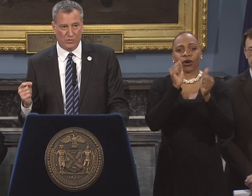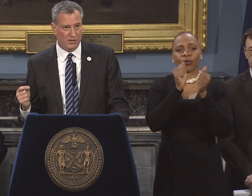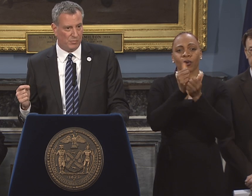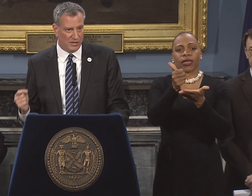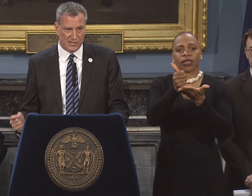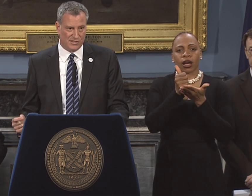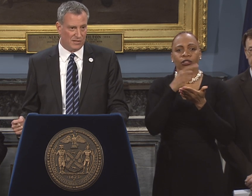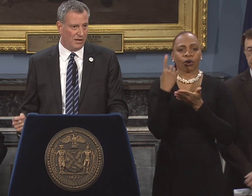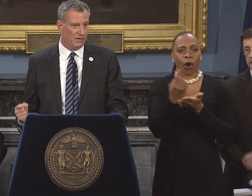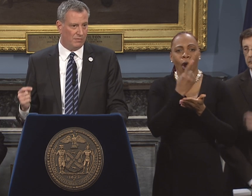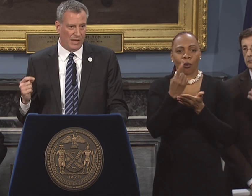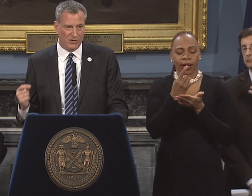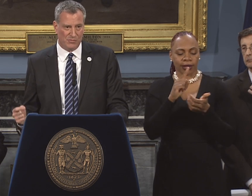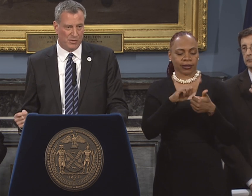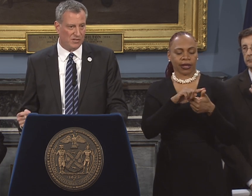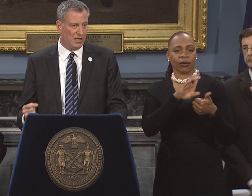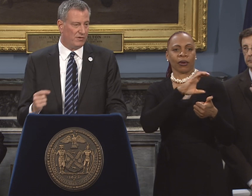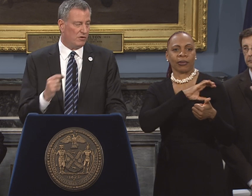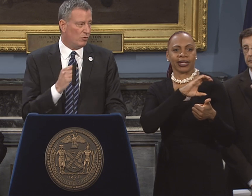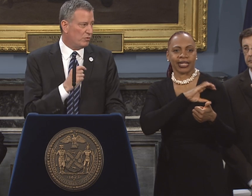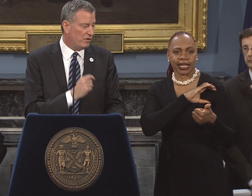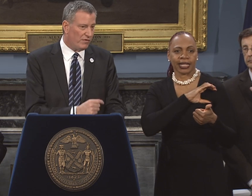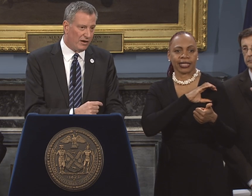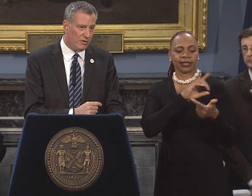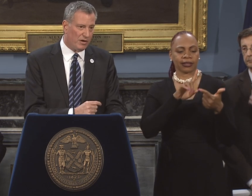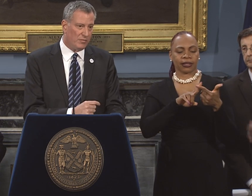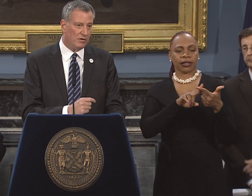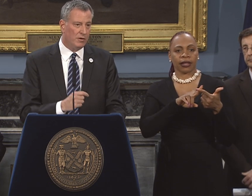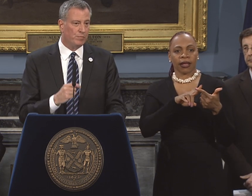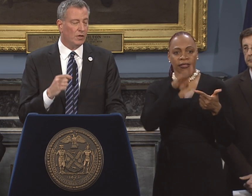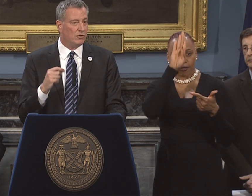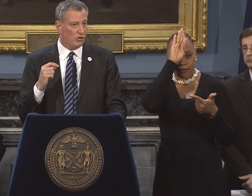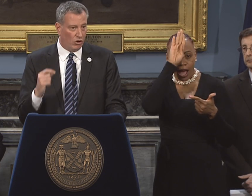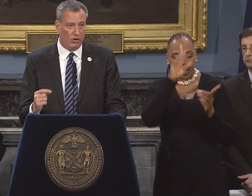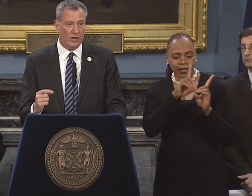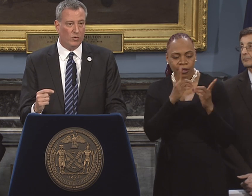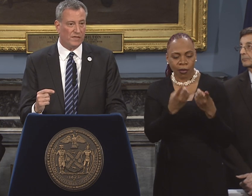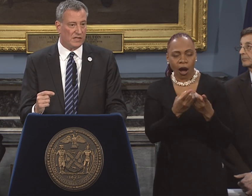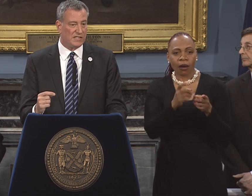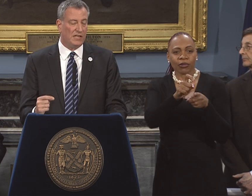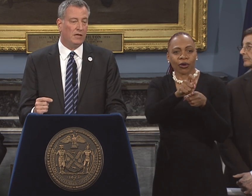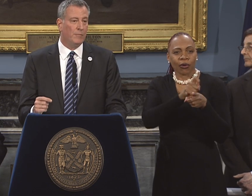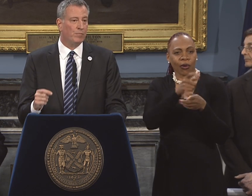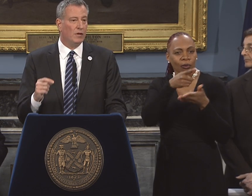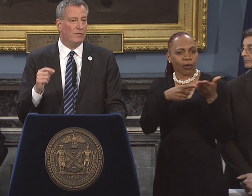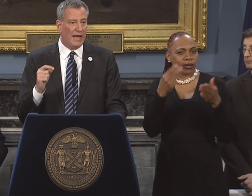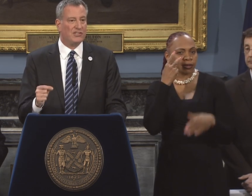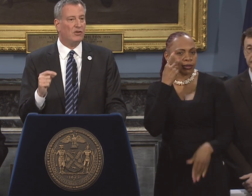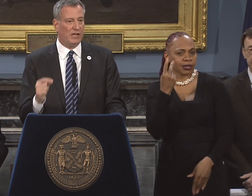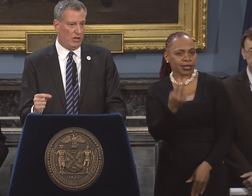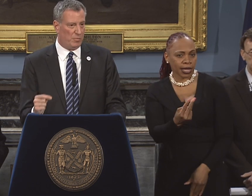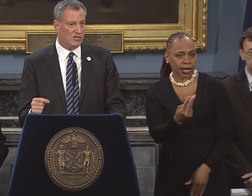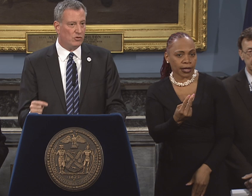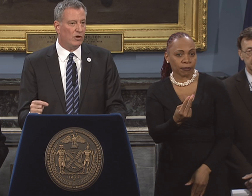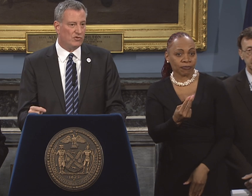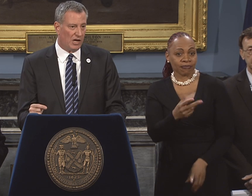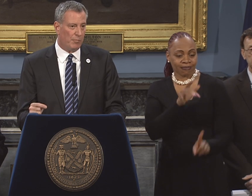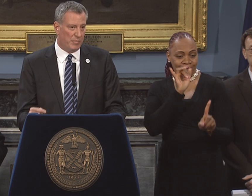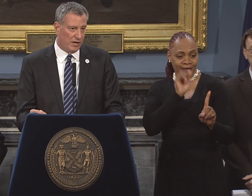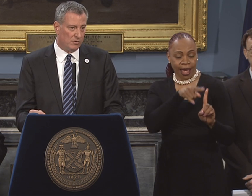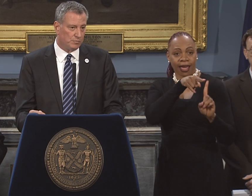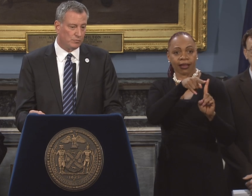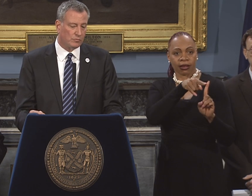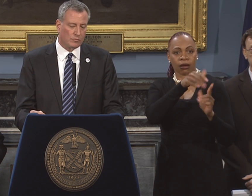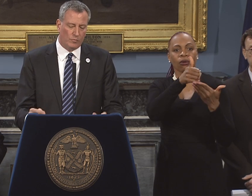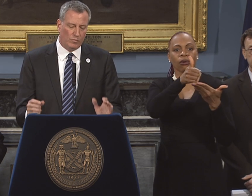public to work with the police on matters of public safety, to work with the fire department, to call in what they see. That's going to help us do our